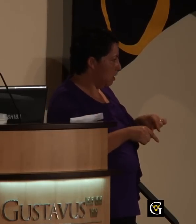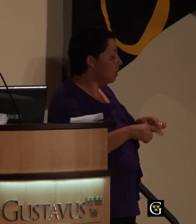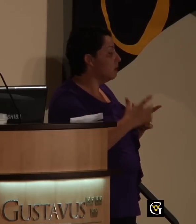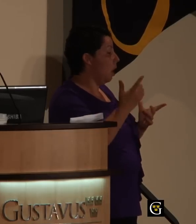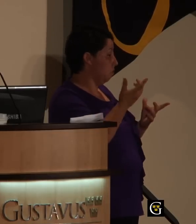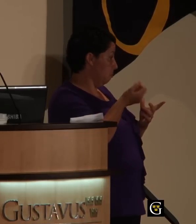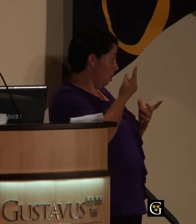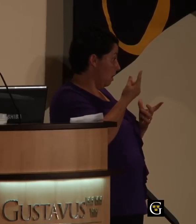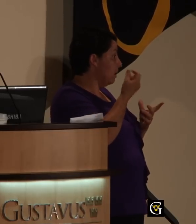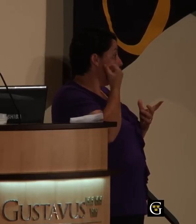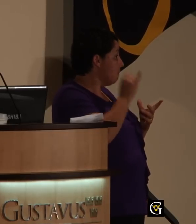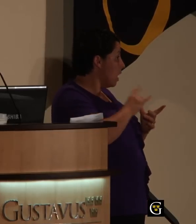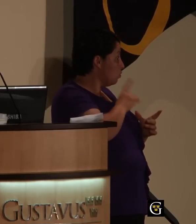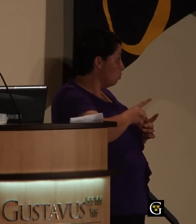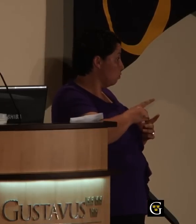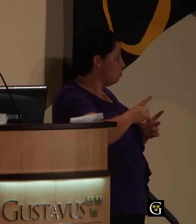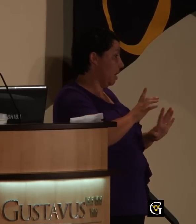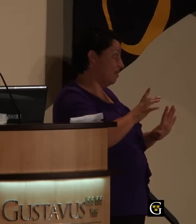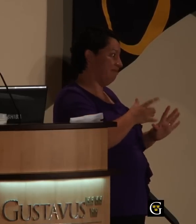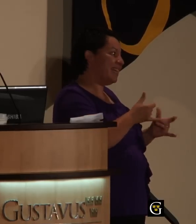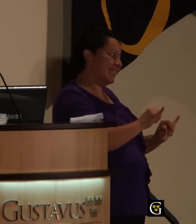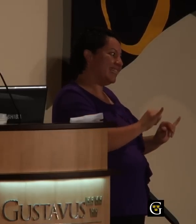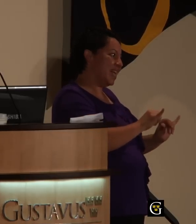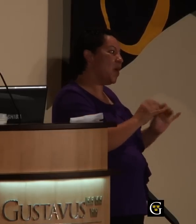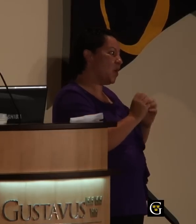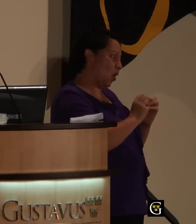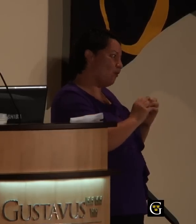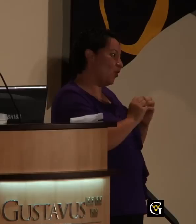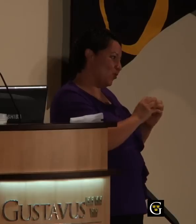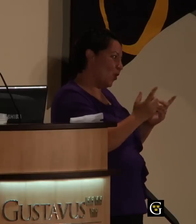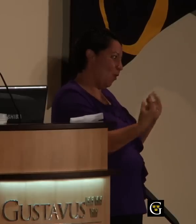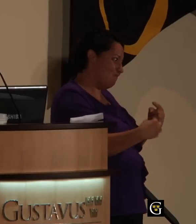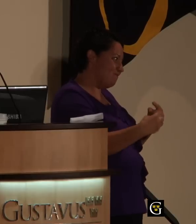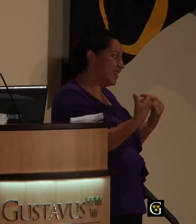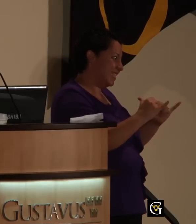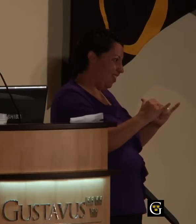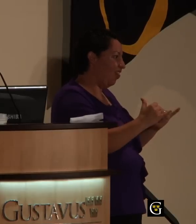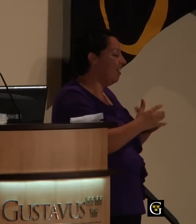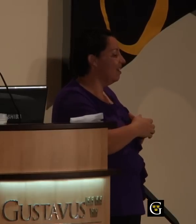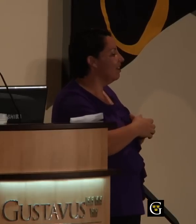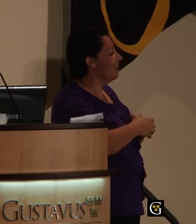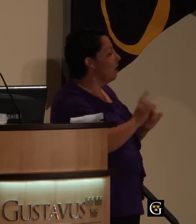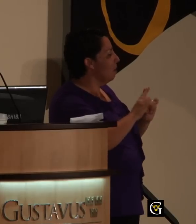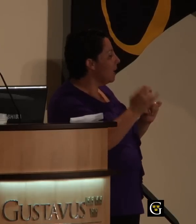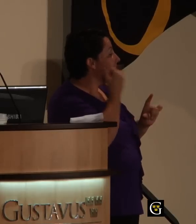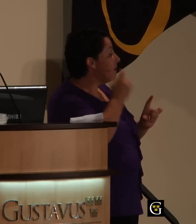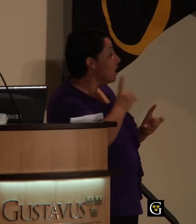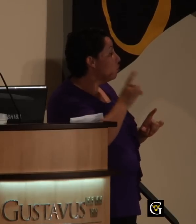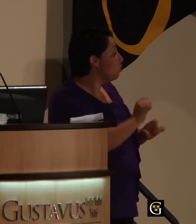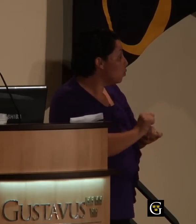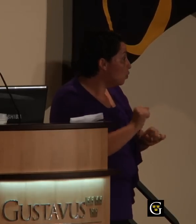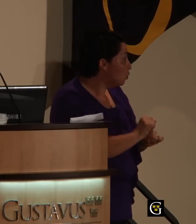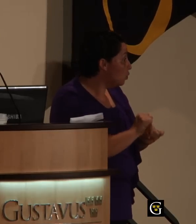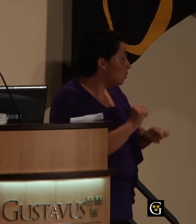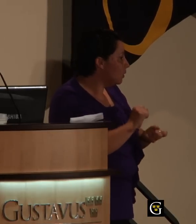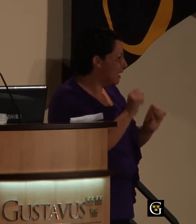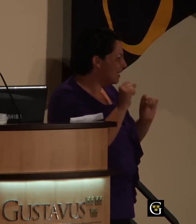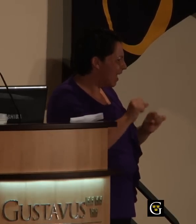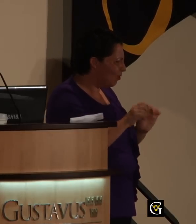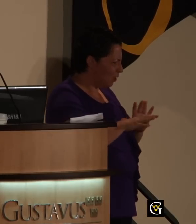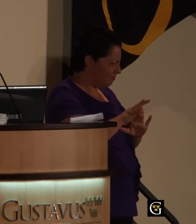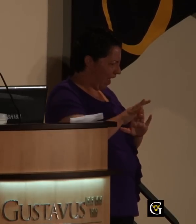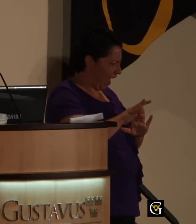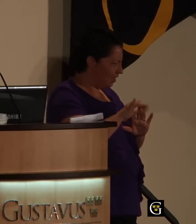so, and that is a controversial thing to say, given that that is so, can you find out what those things are? Read